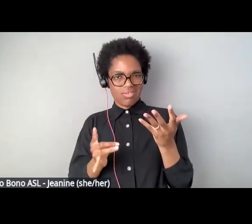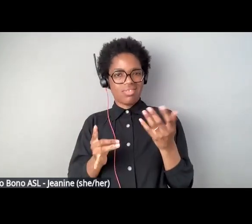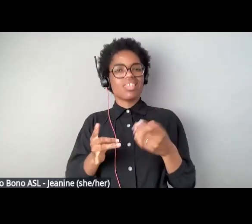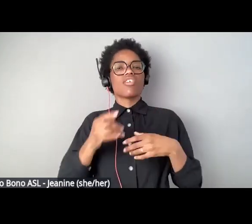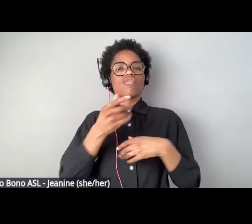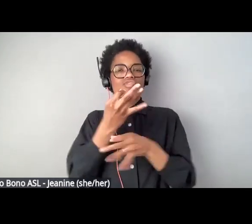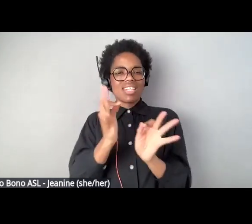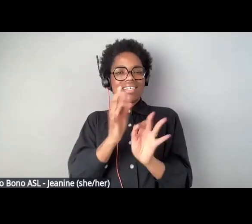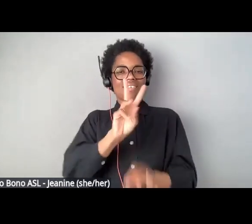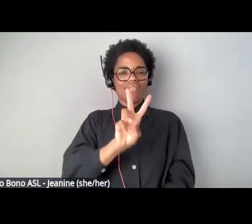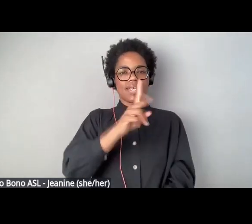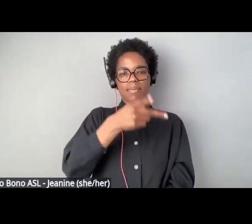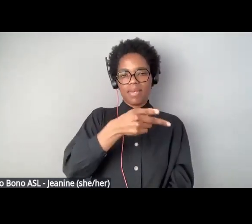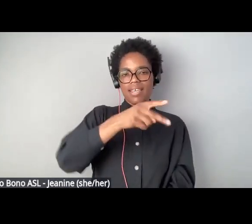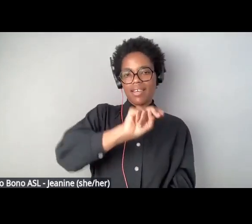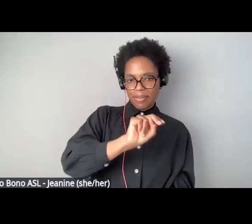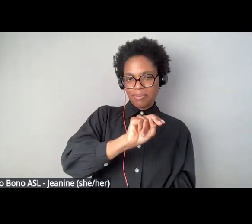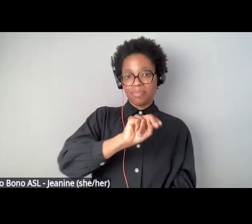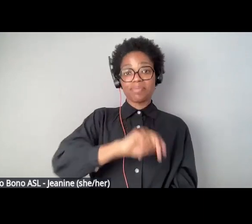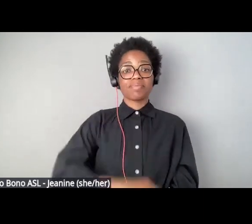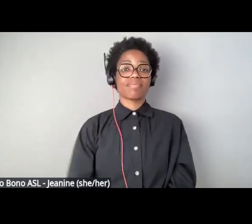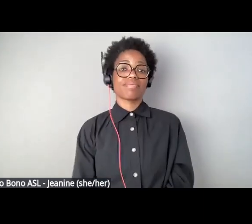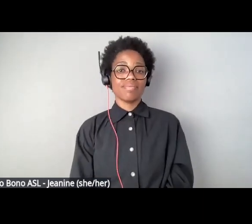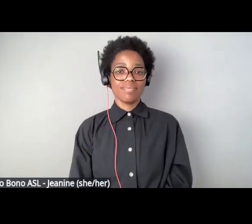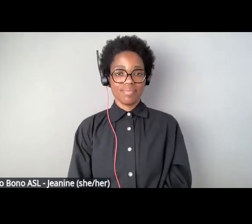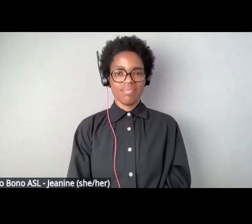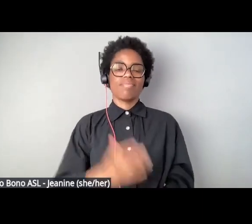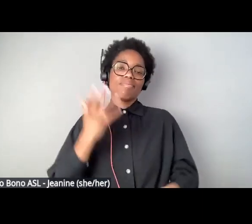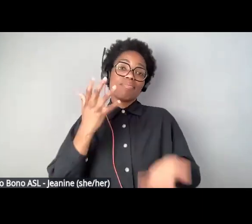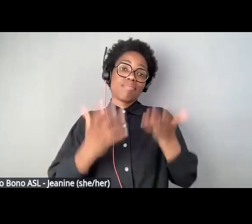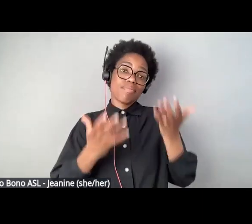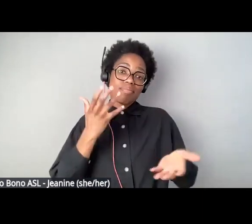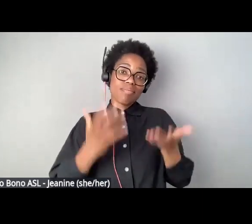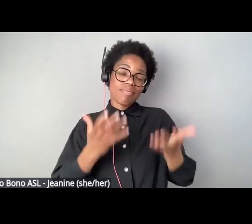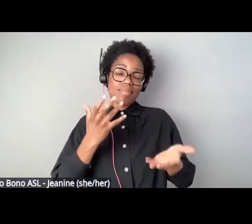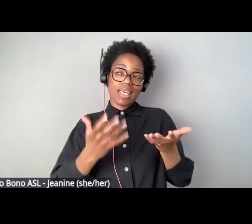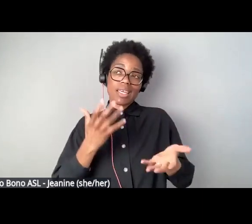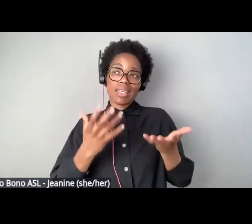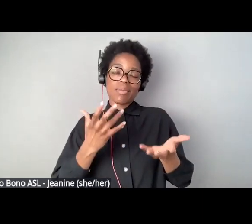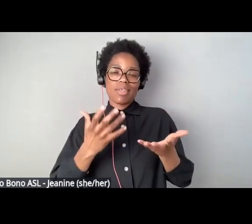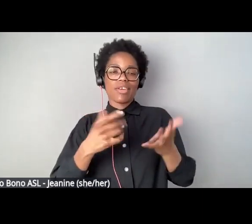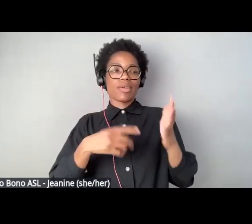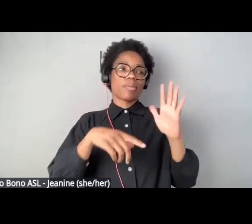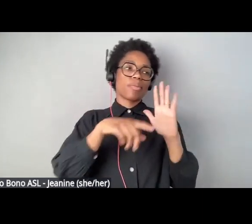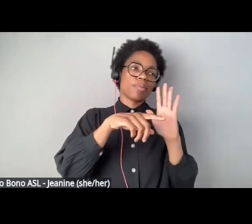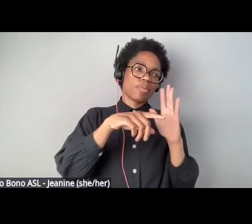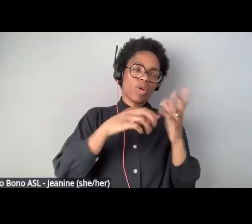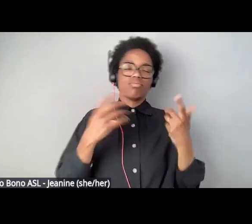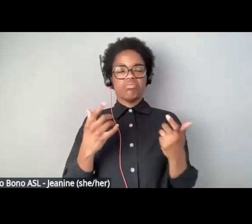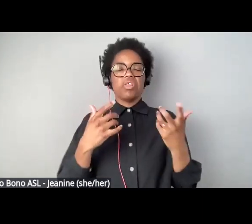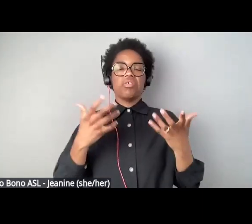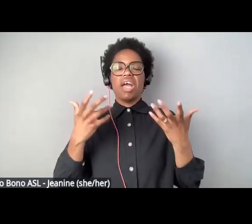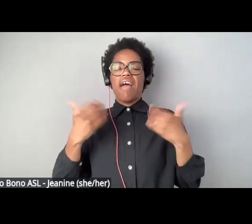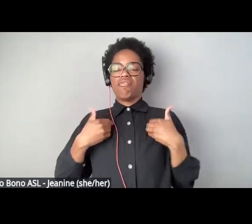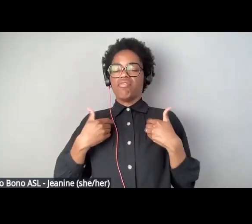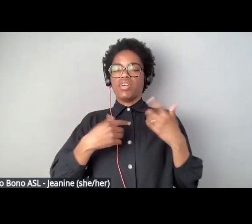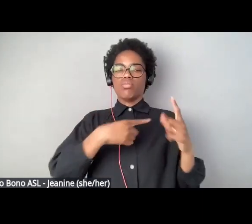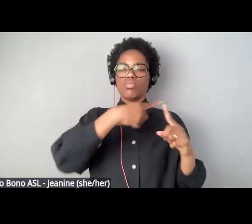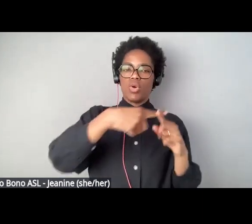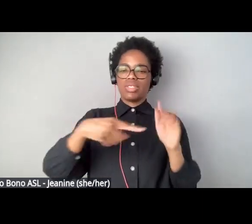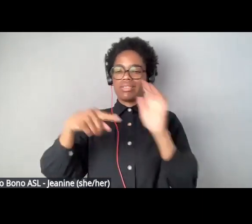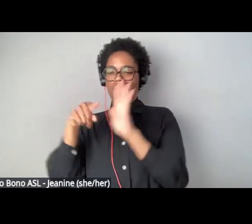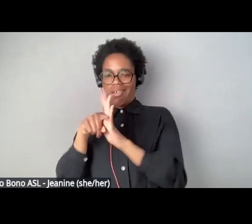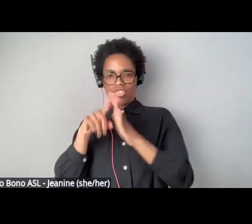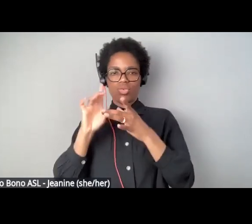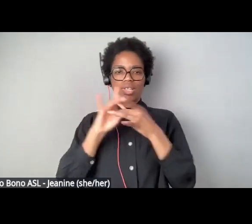have the support needed to truly protect your privacy. There are arguments against that. I'm going to offer